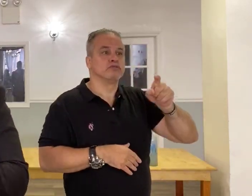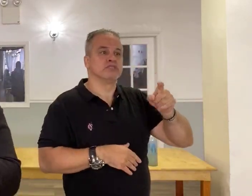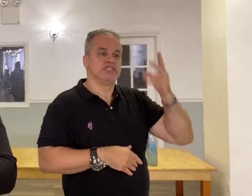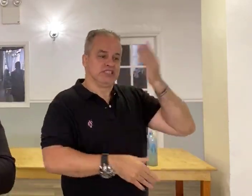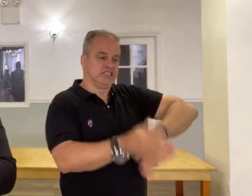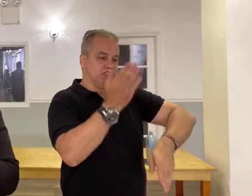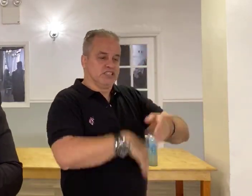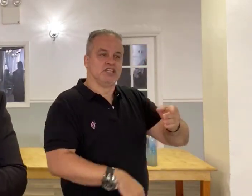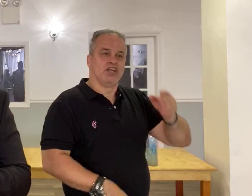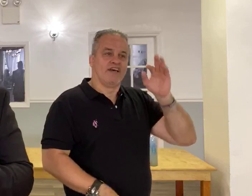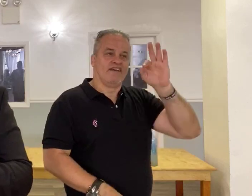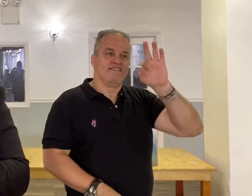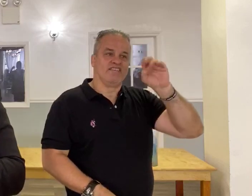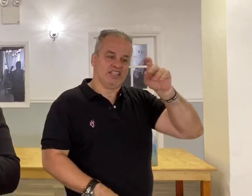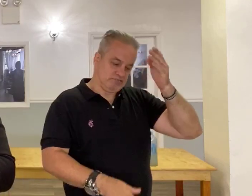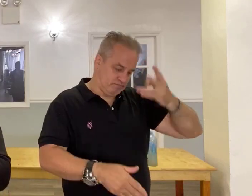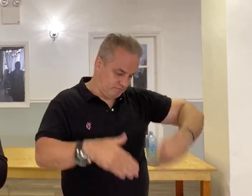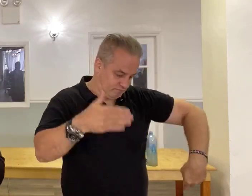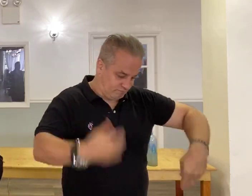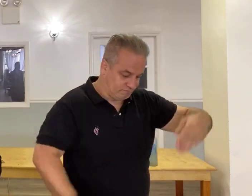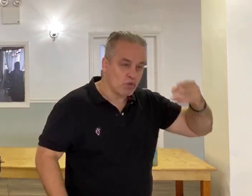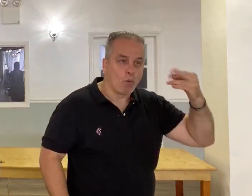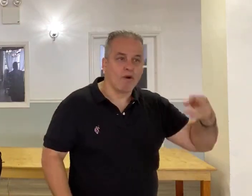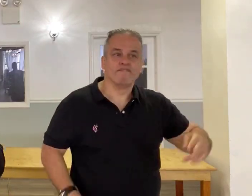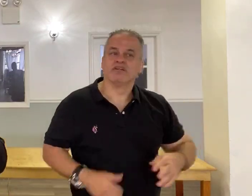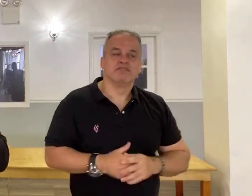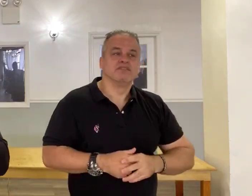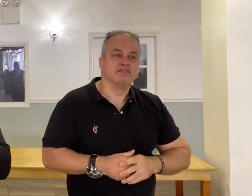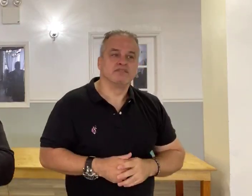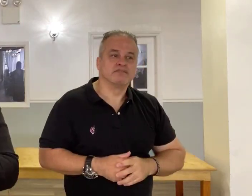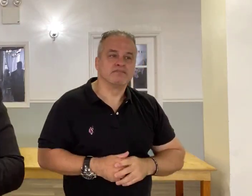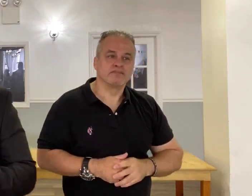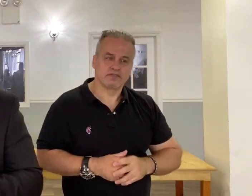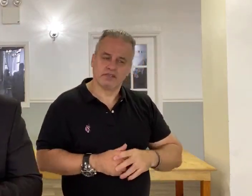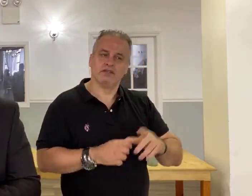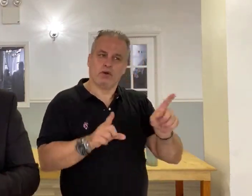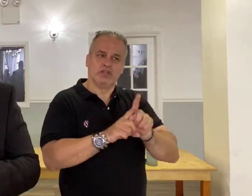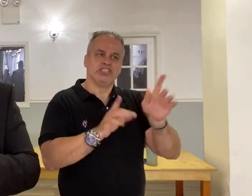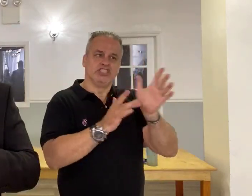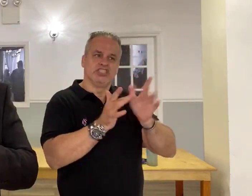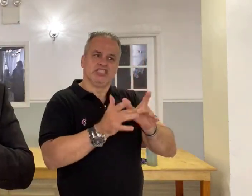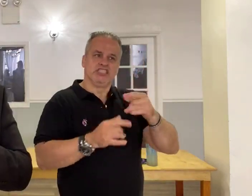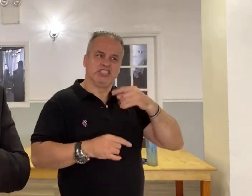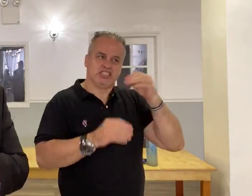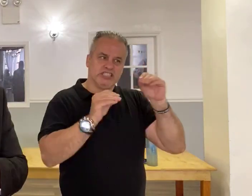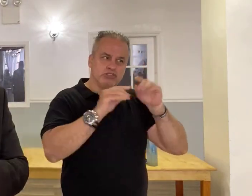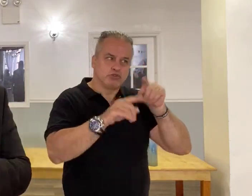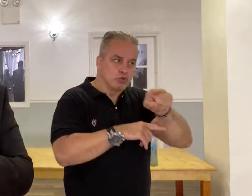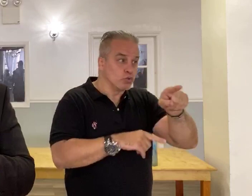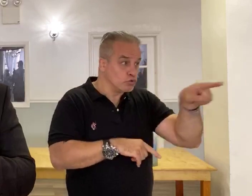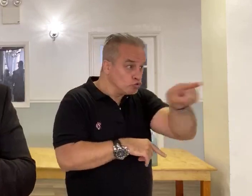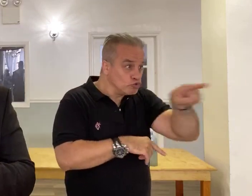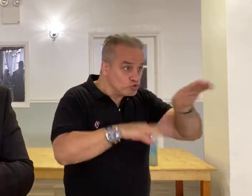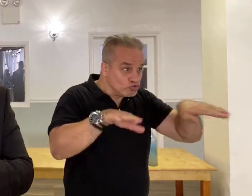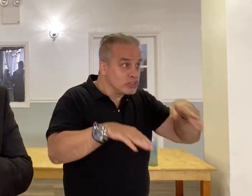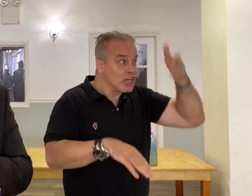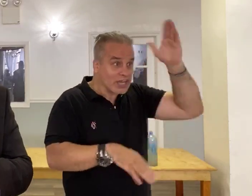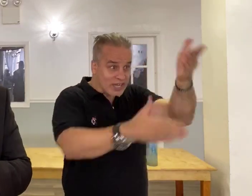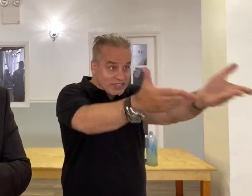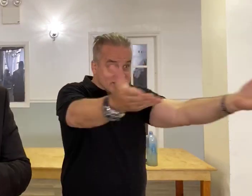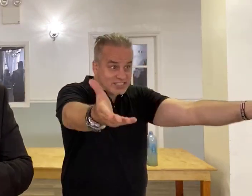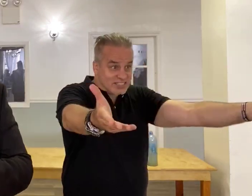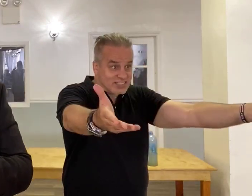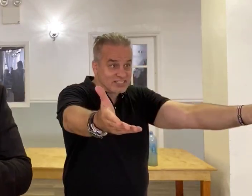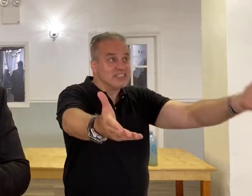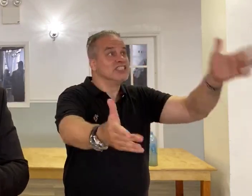Christ, it were better for thee to tie a millstone about your neck, be cast into the sea. It would be better for you to cut off your hand or